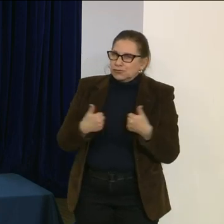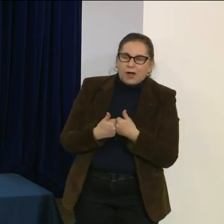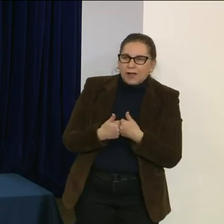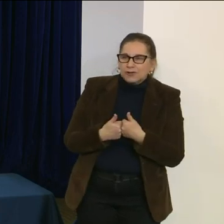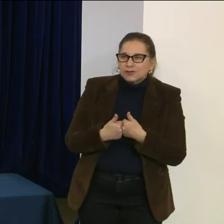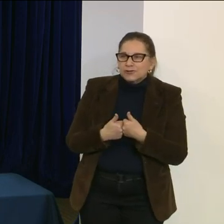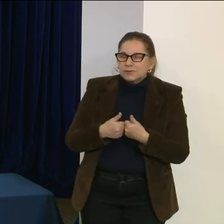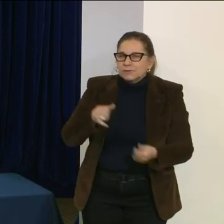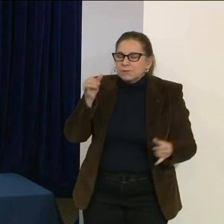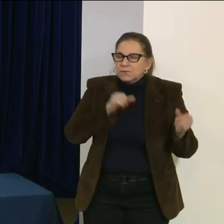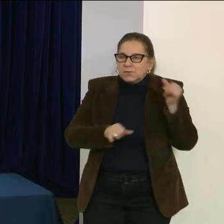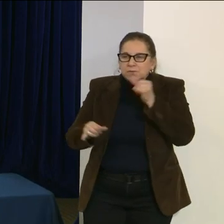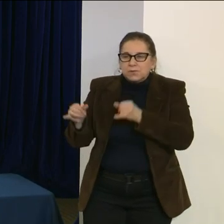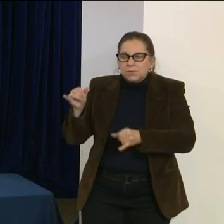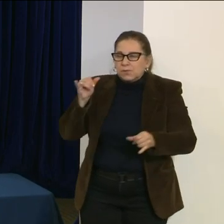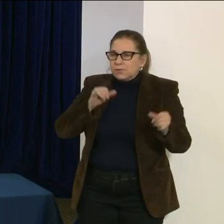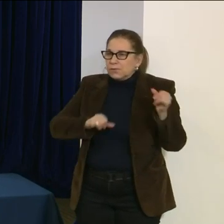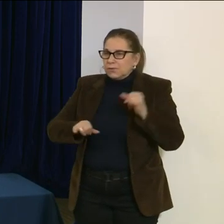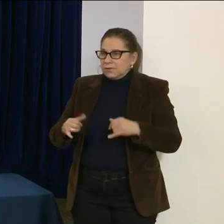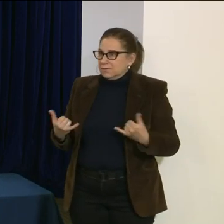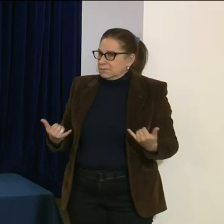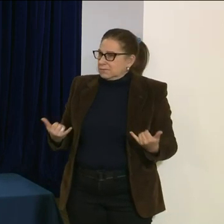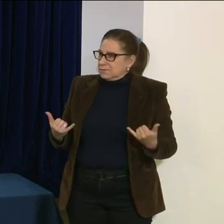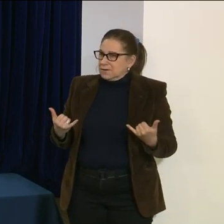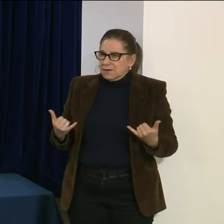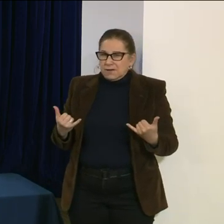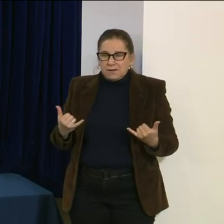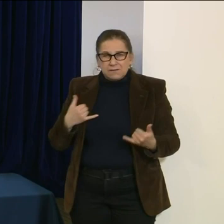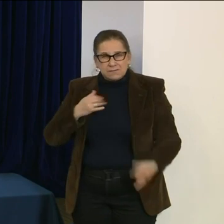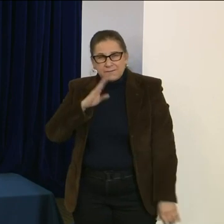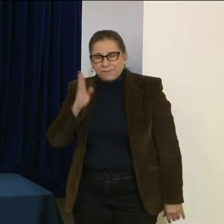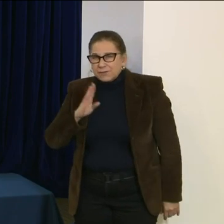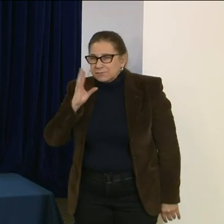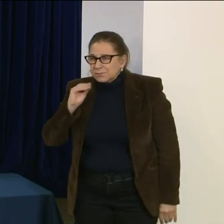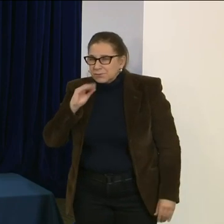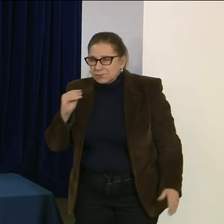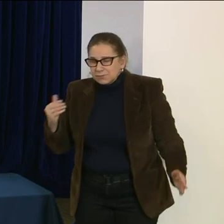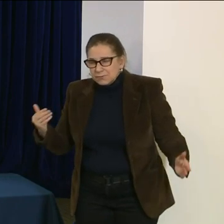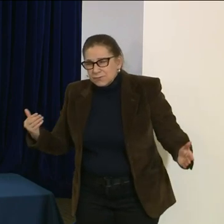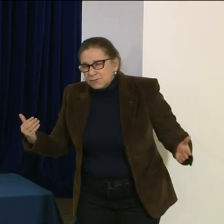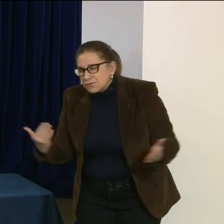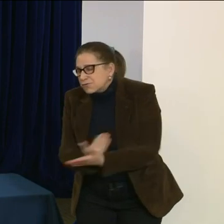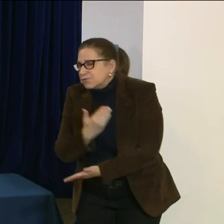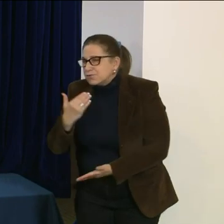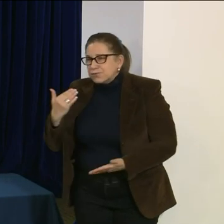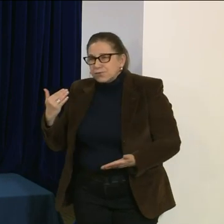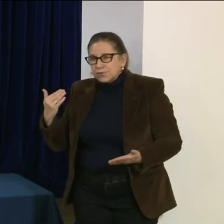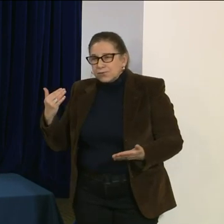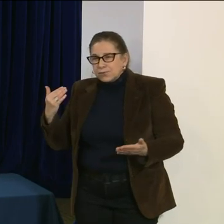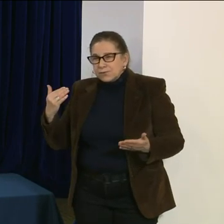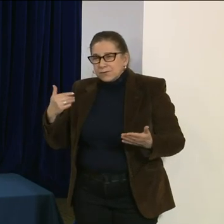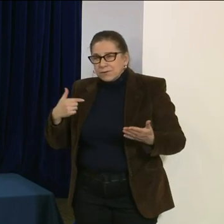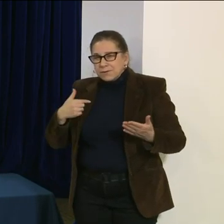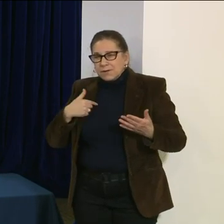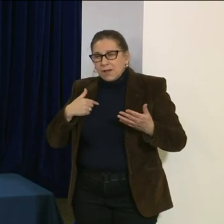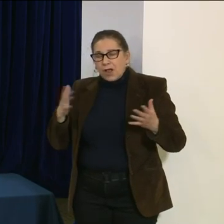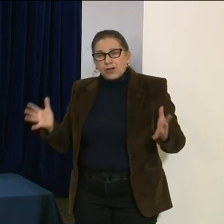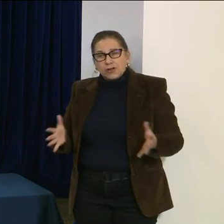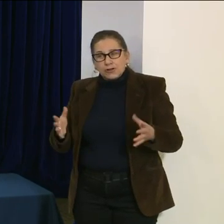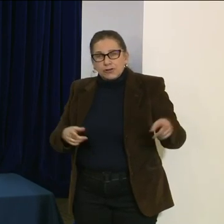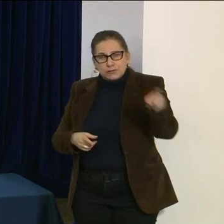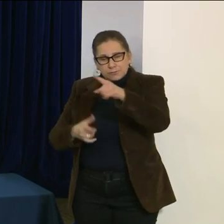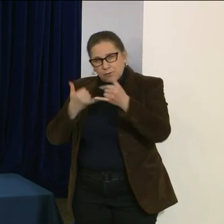to our call to call ahead to your healthcare provider, to use newer technologies and have visits over the